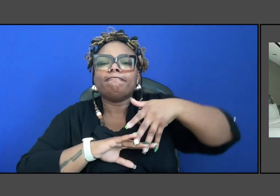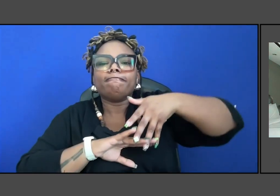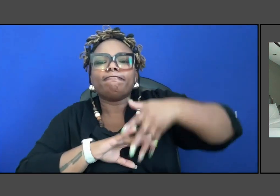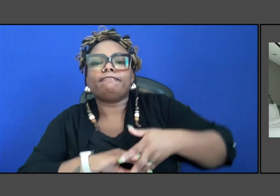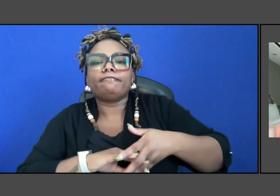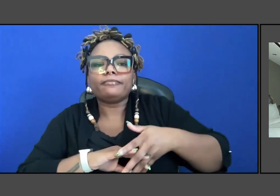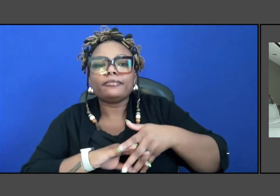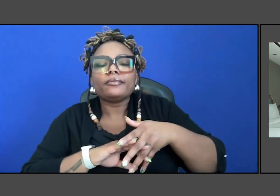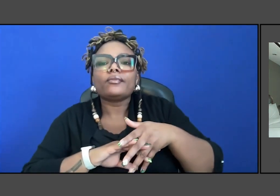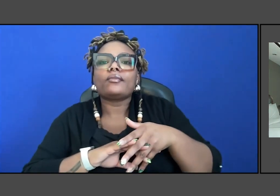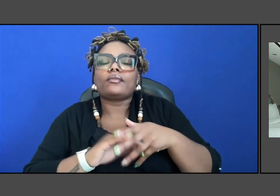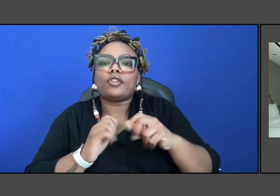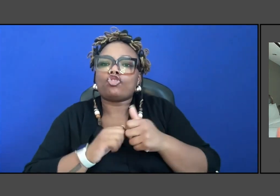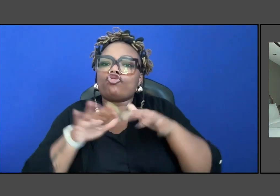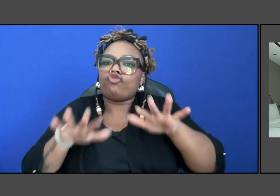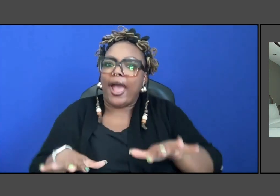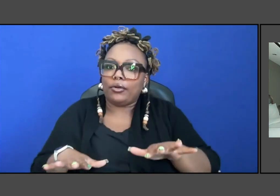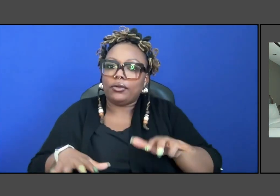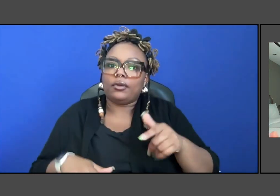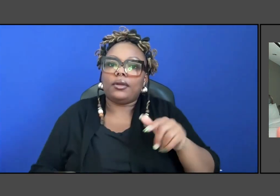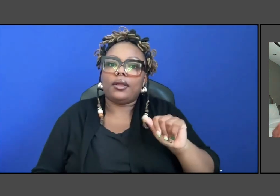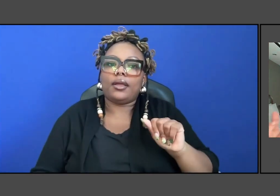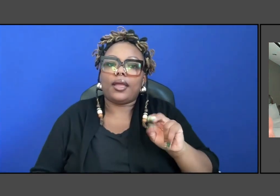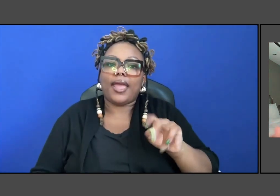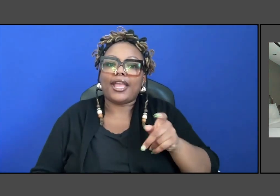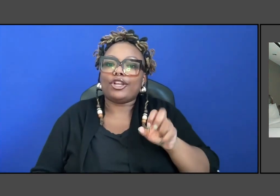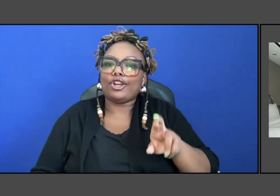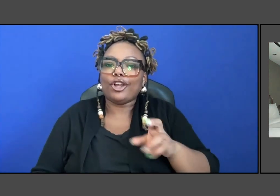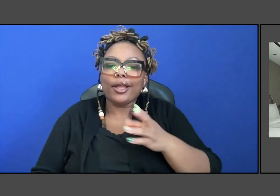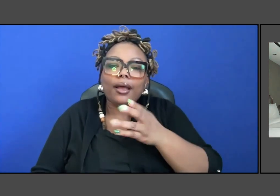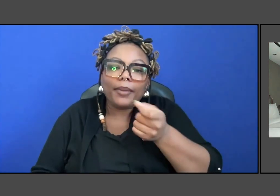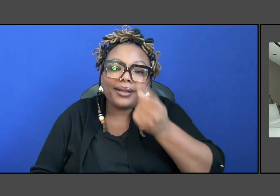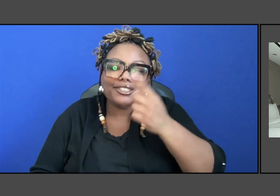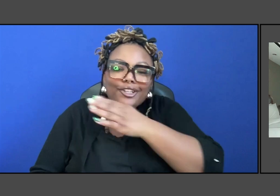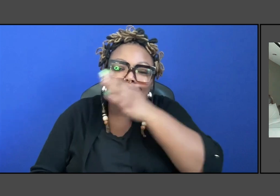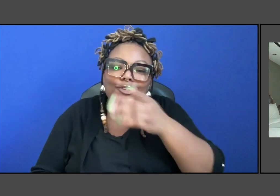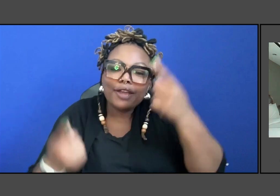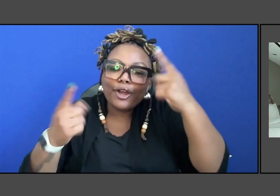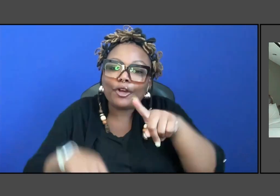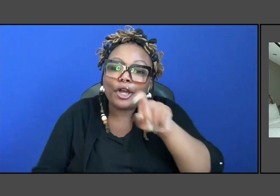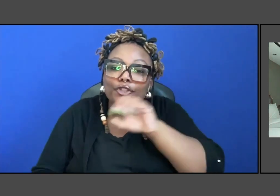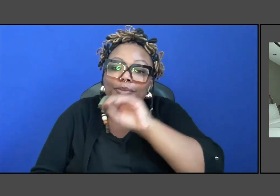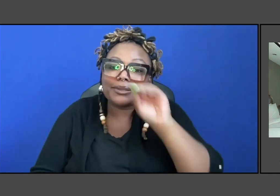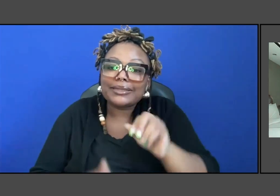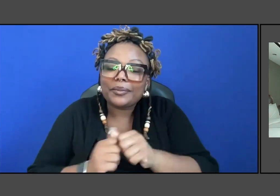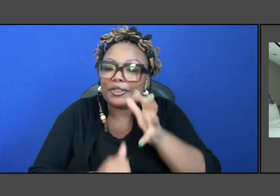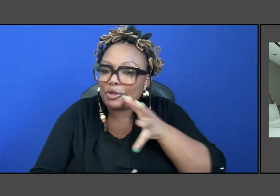Ideologically, obviously you never agree 100% with your parents and so forth. But